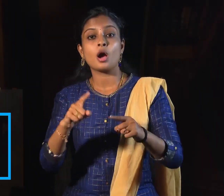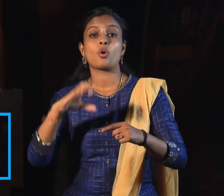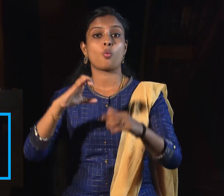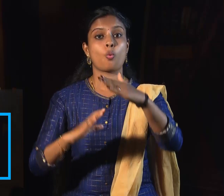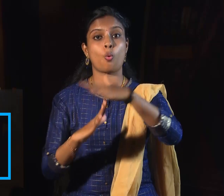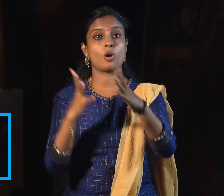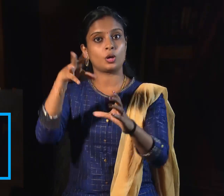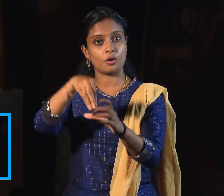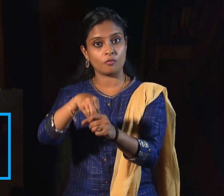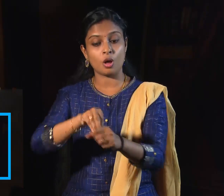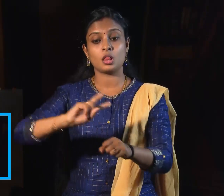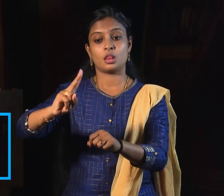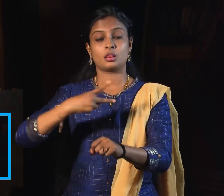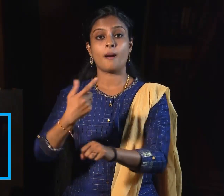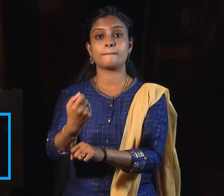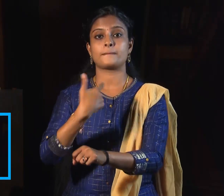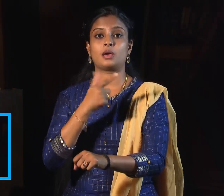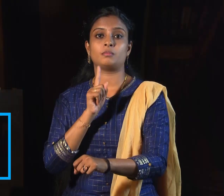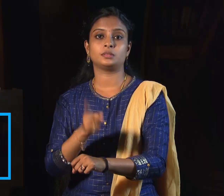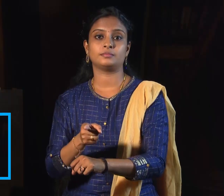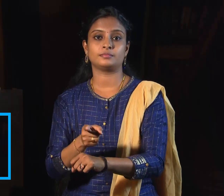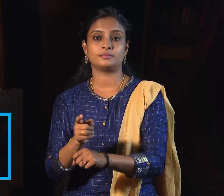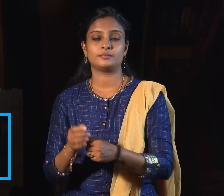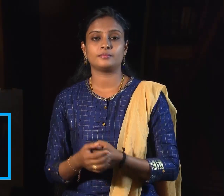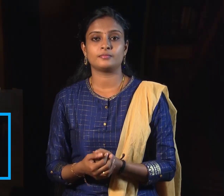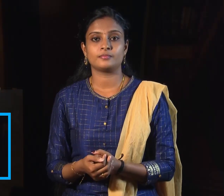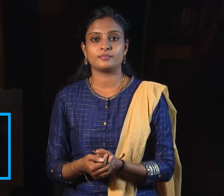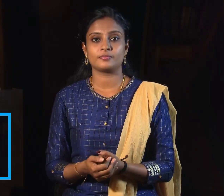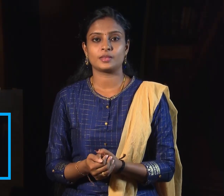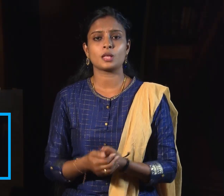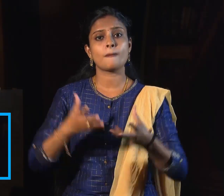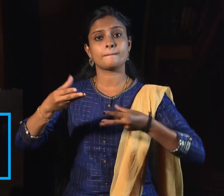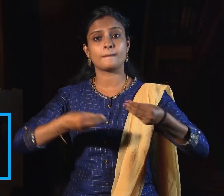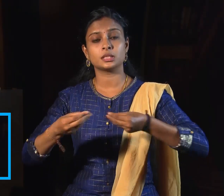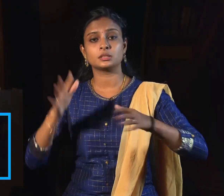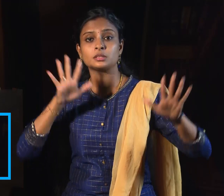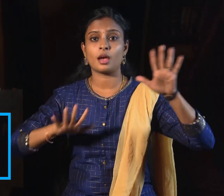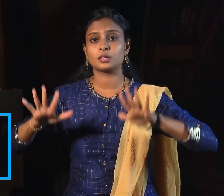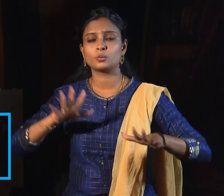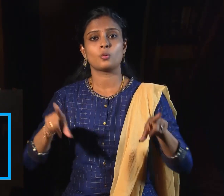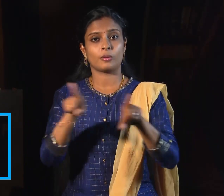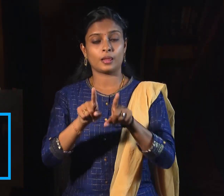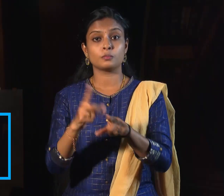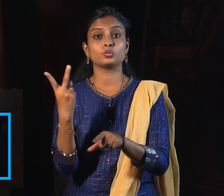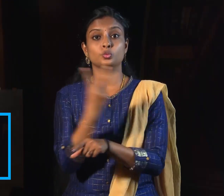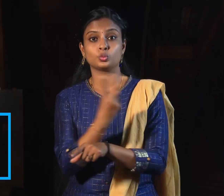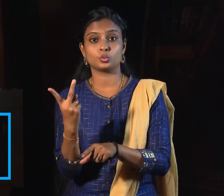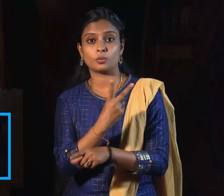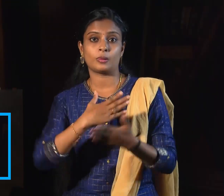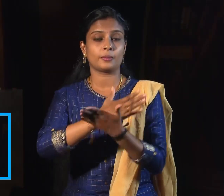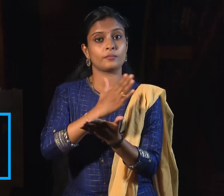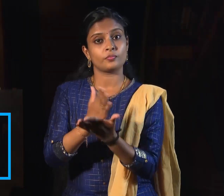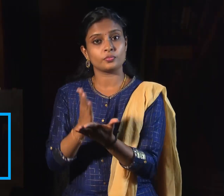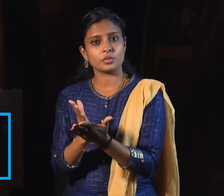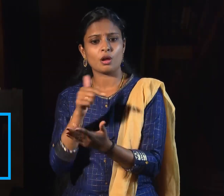agreement in return for a salary or wage. Business activities can also be categorized on the